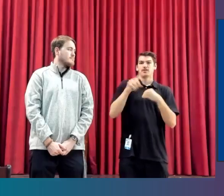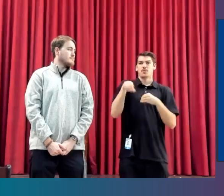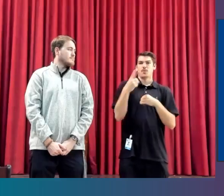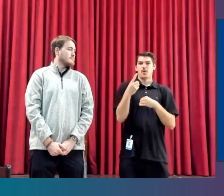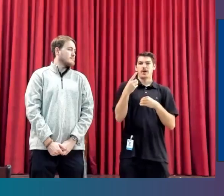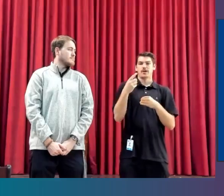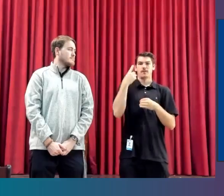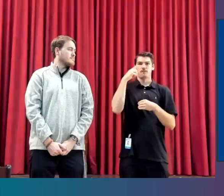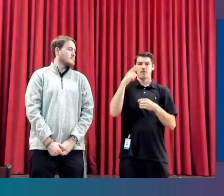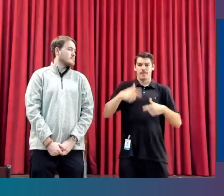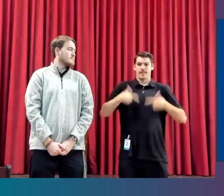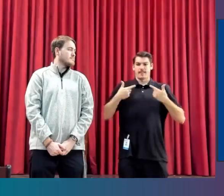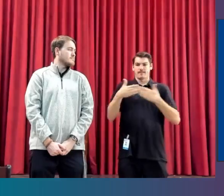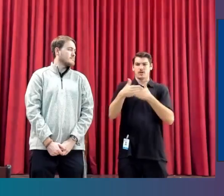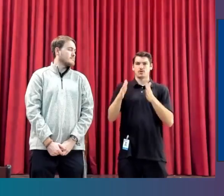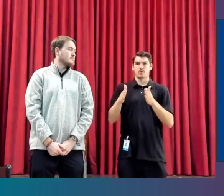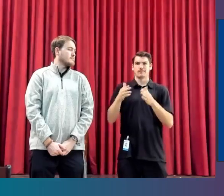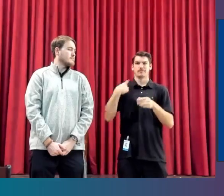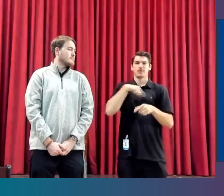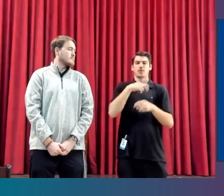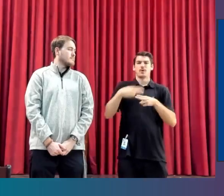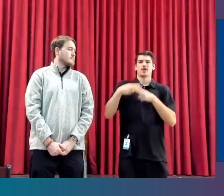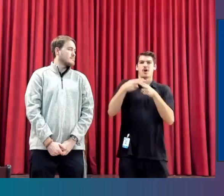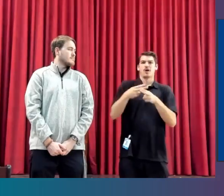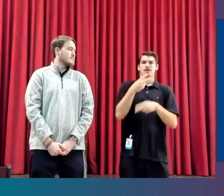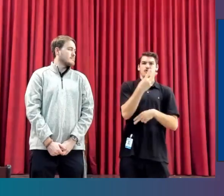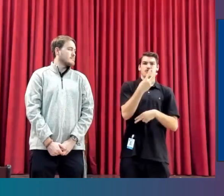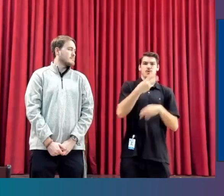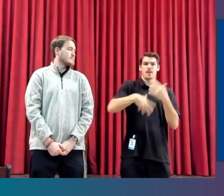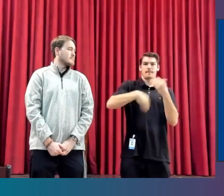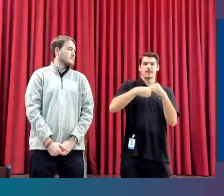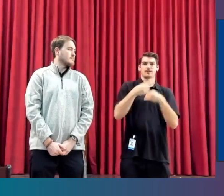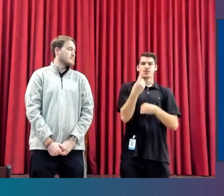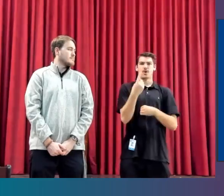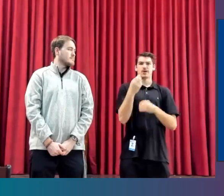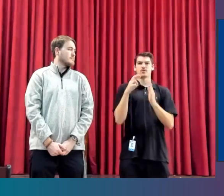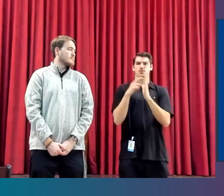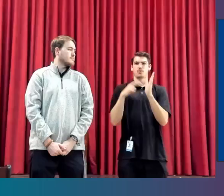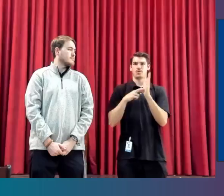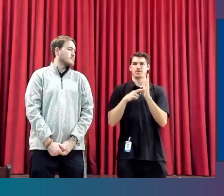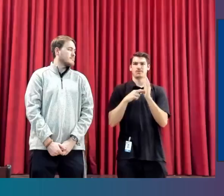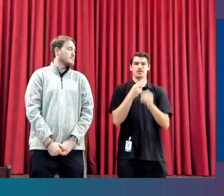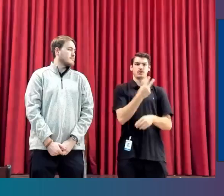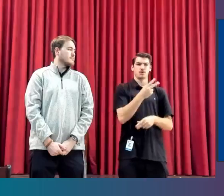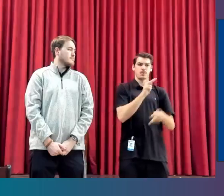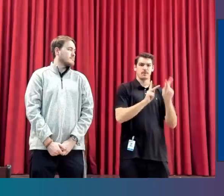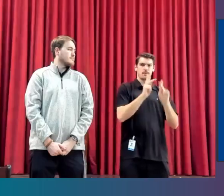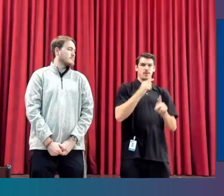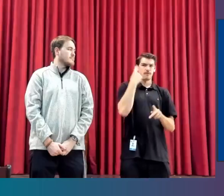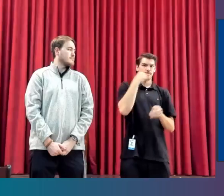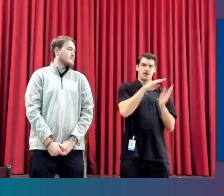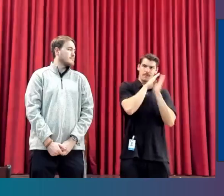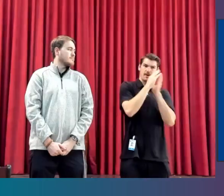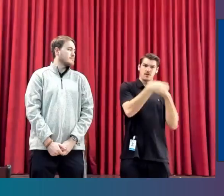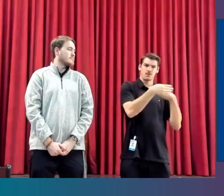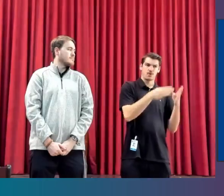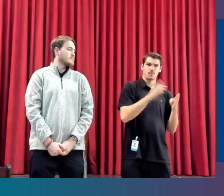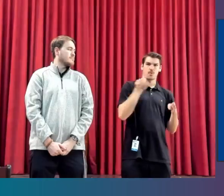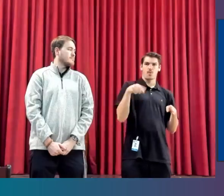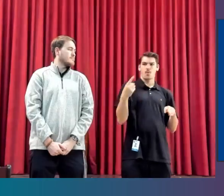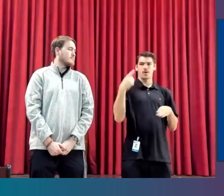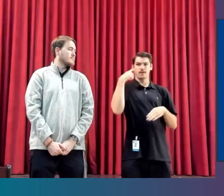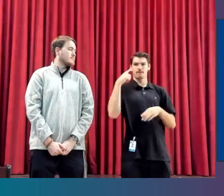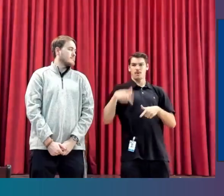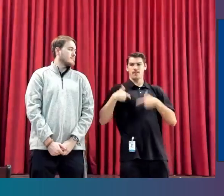space, okay? So we call it the 2 plus 1 rule. 2 people for a bedroom, 1 for the living room. So